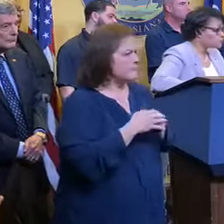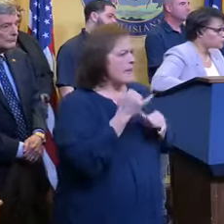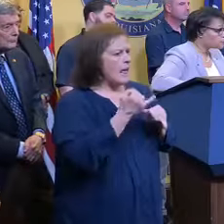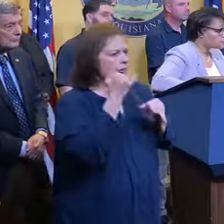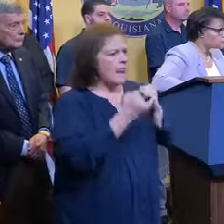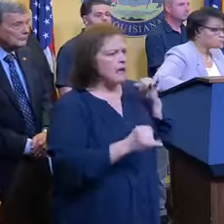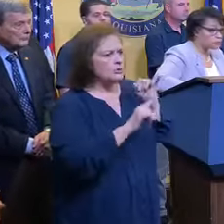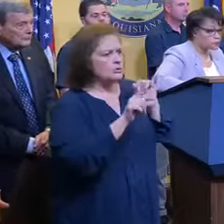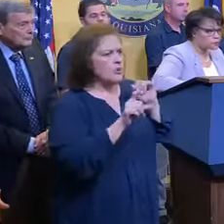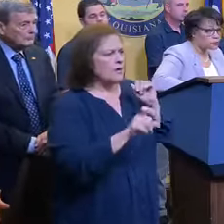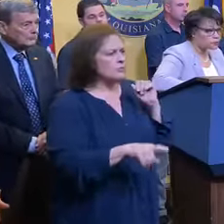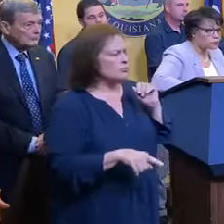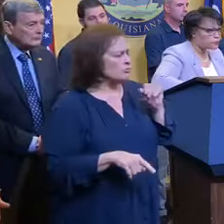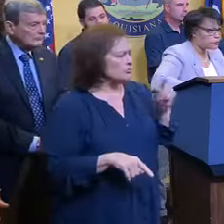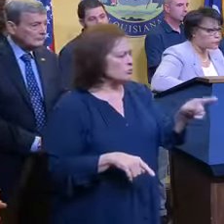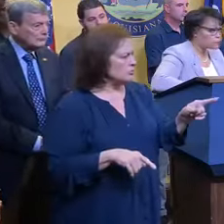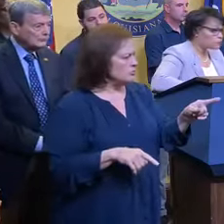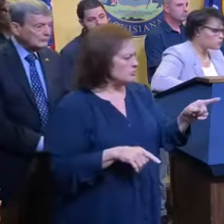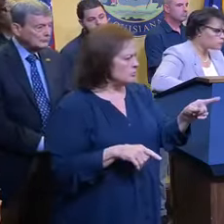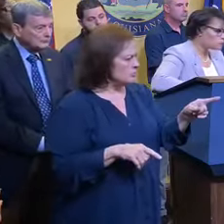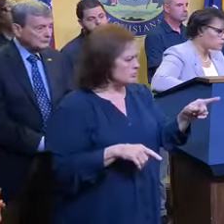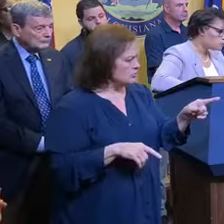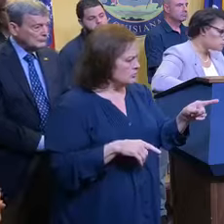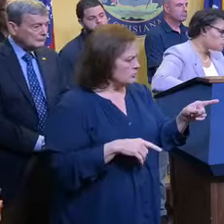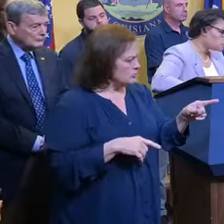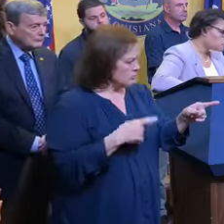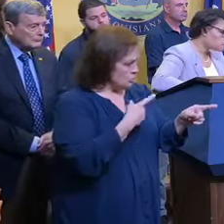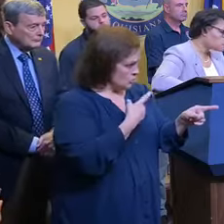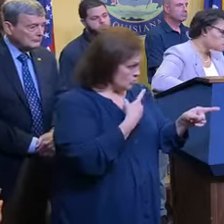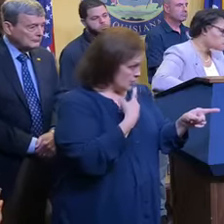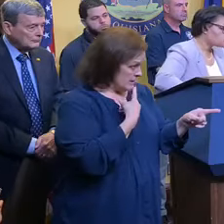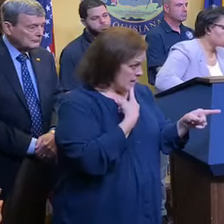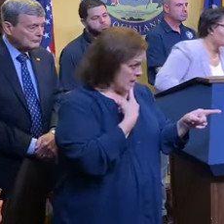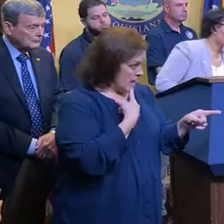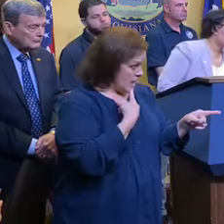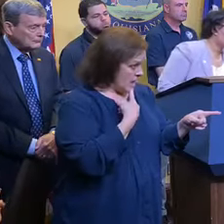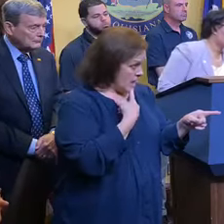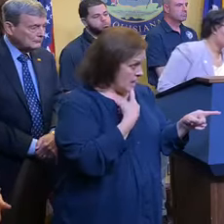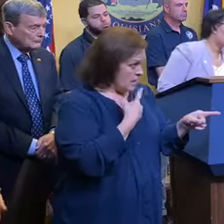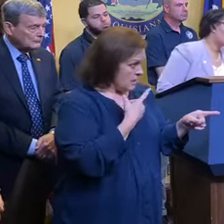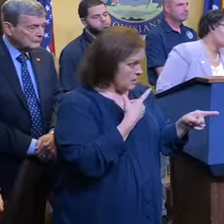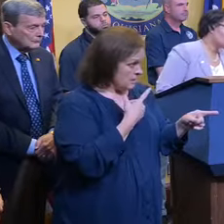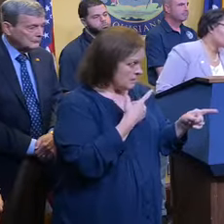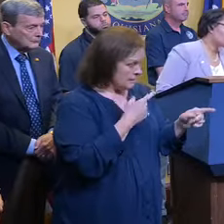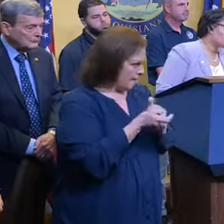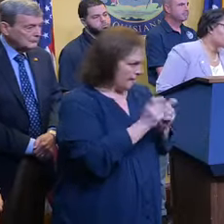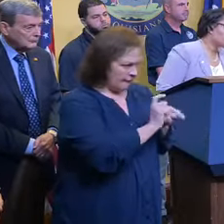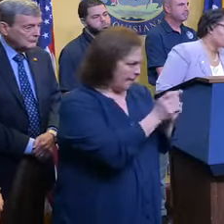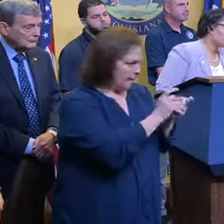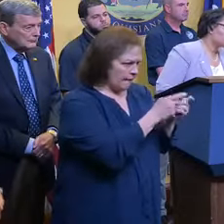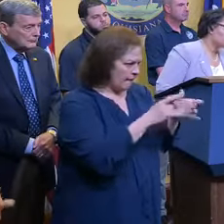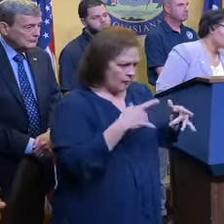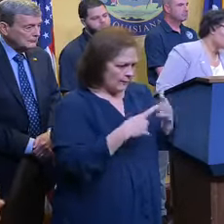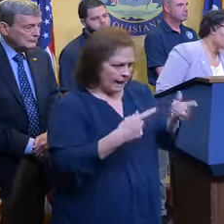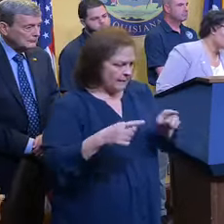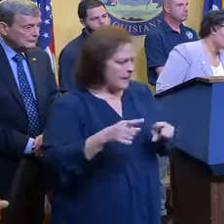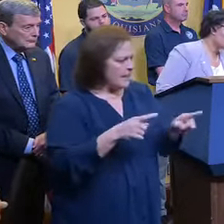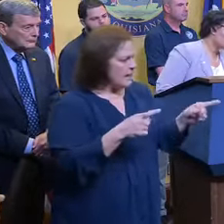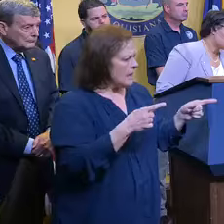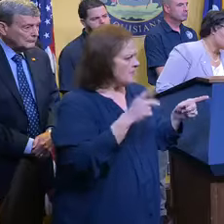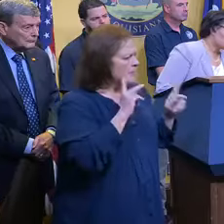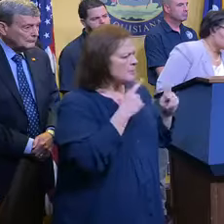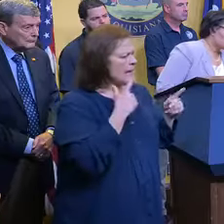question, WWL. I was gonna ask, it's obviously, like you said, it's been fluid, changing minute by minute. I've seen some people asking already online,